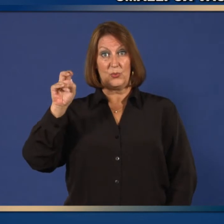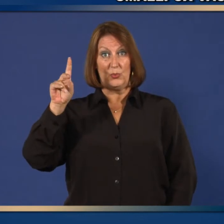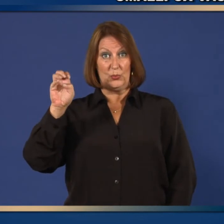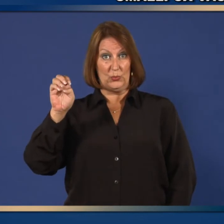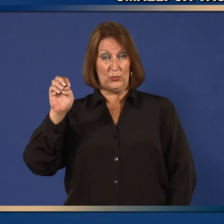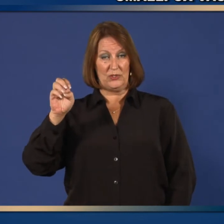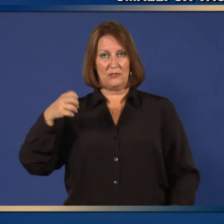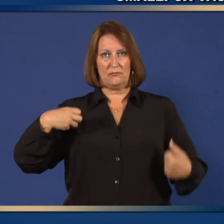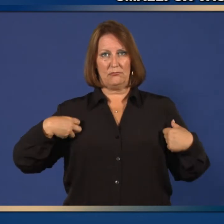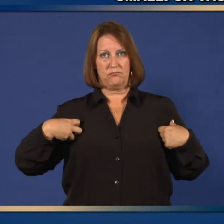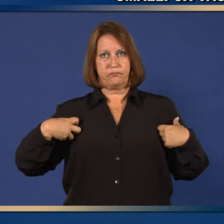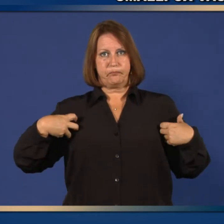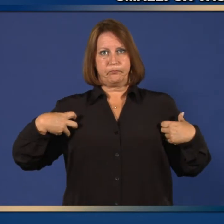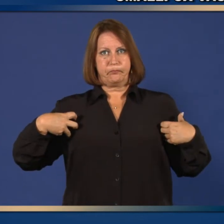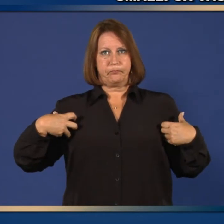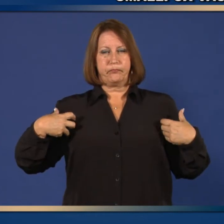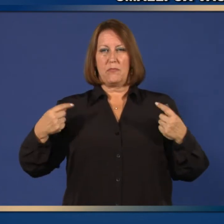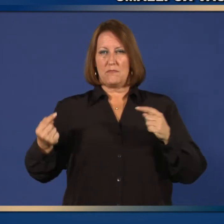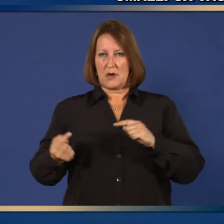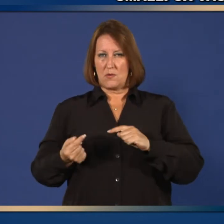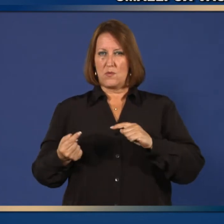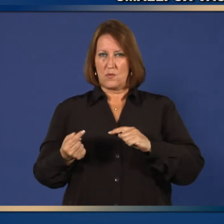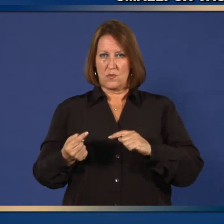vaccination site may itch.